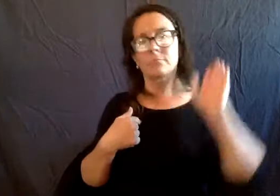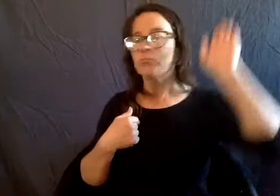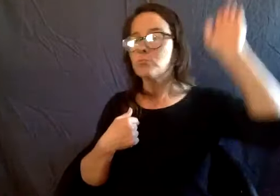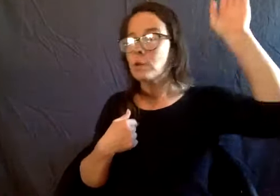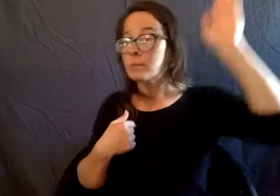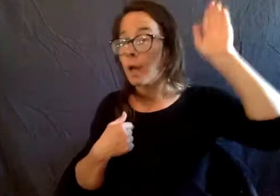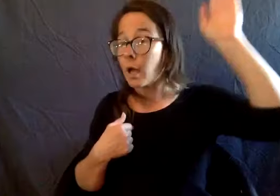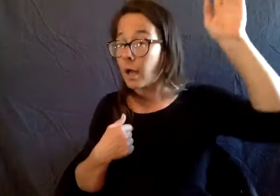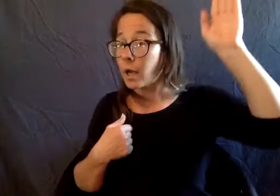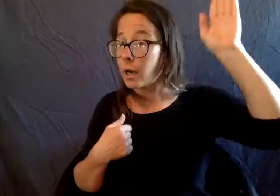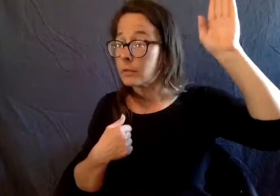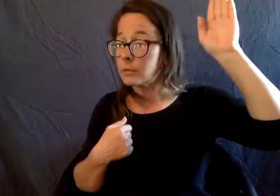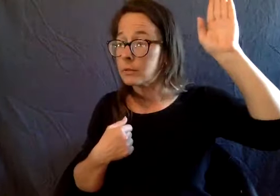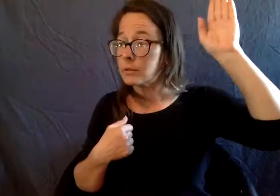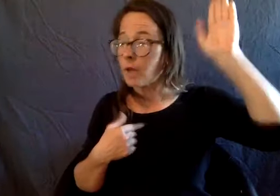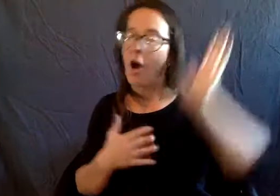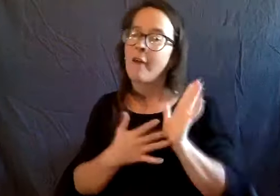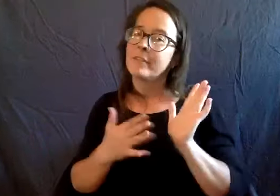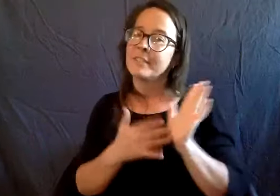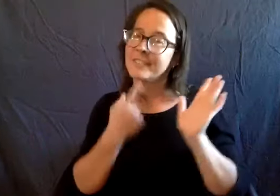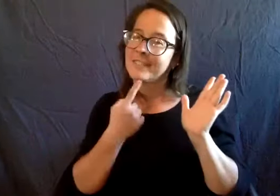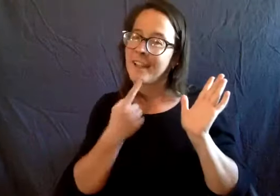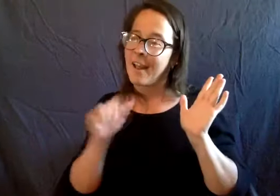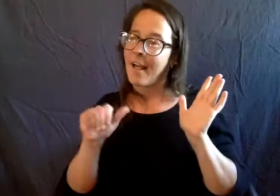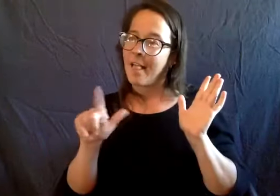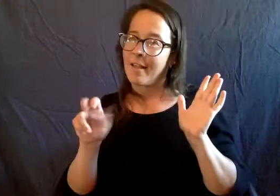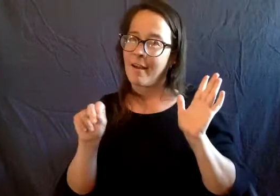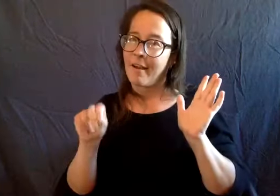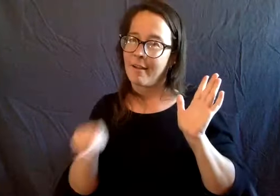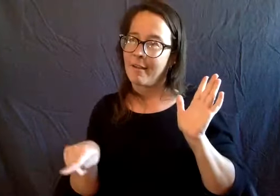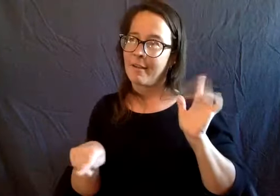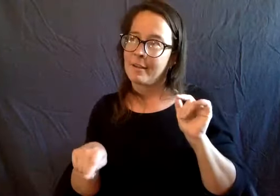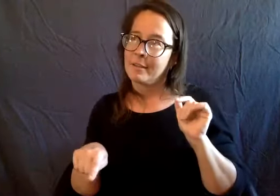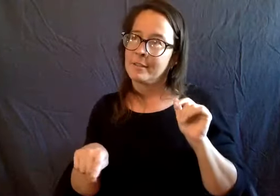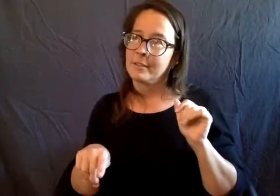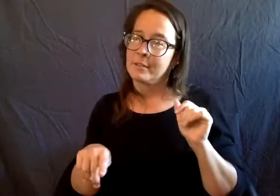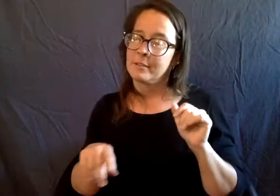my hand, and I often say Al-Anon made its first mistake because they called on me.